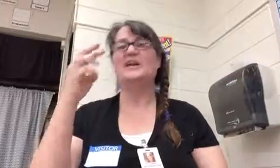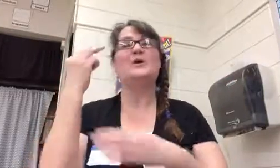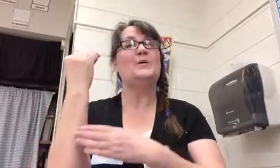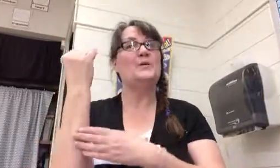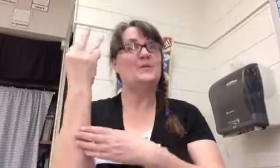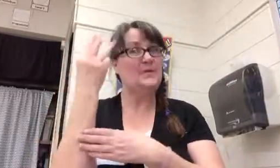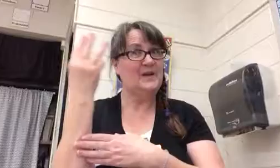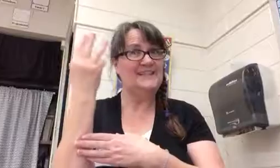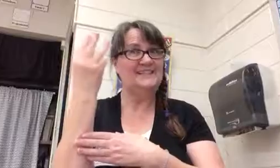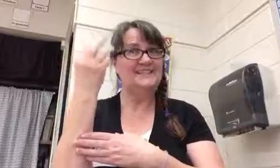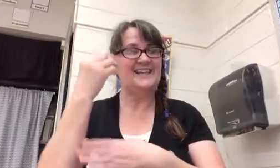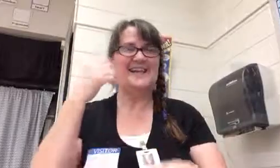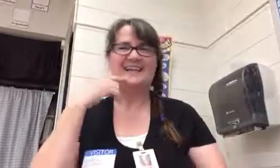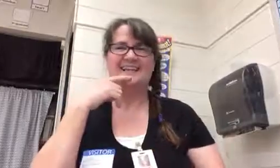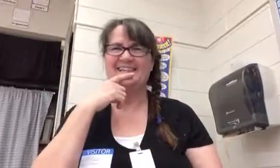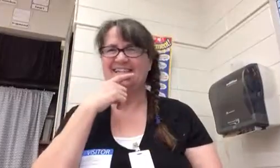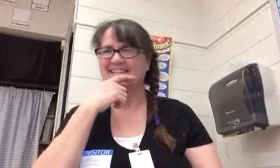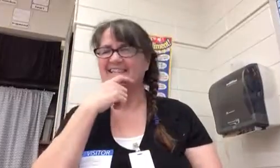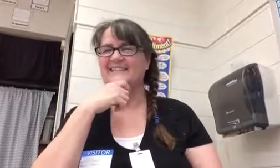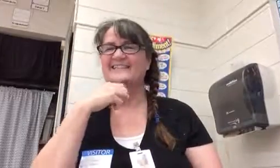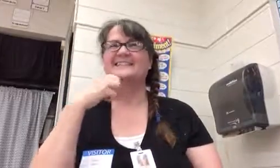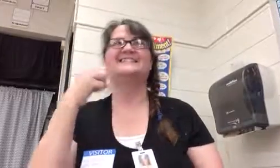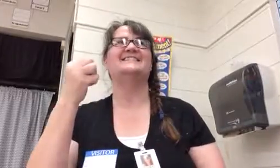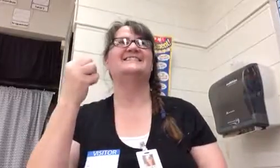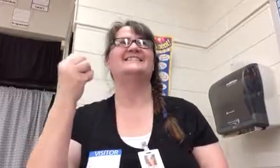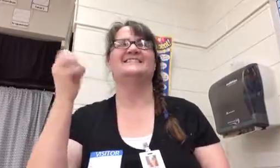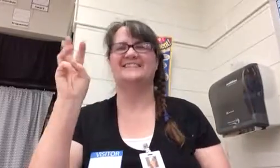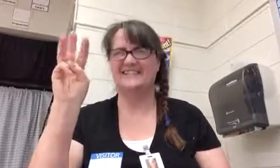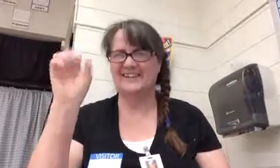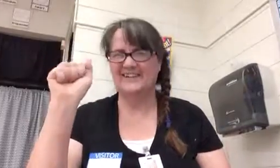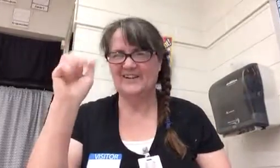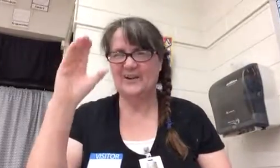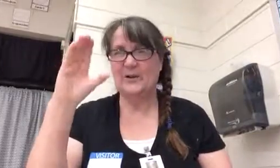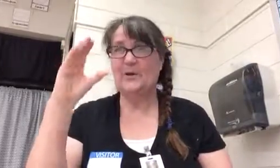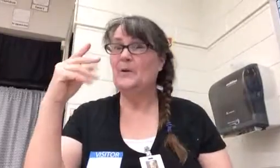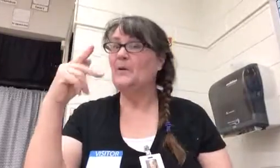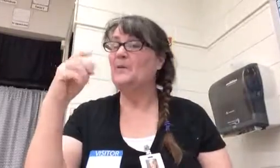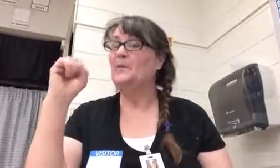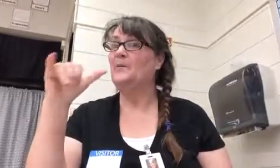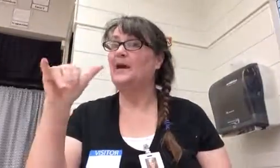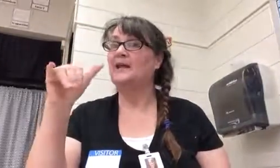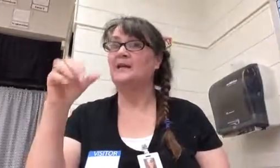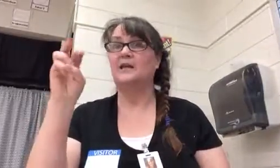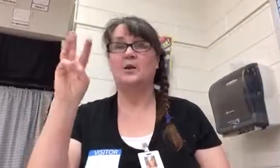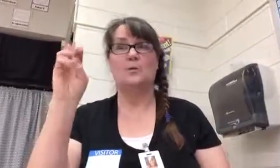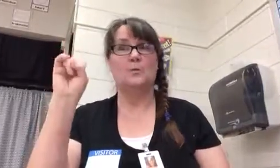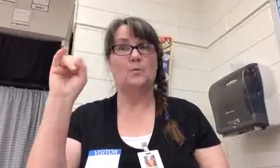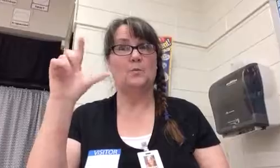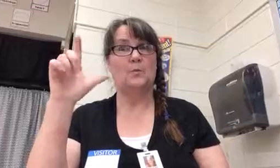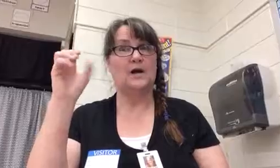I like wild, Wacky Wild Wednesday. And tomorrow will be Miss Baker's favorite day of the week.